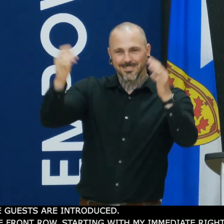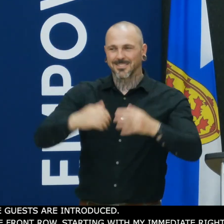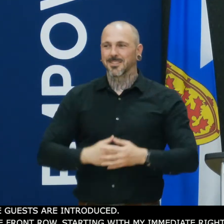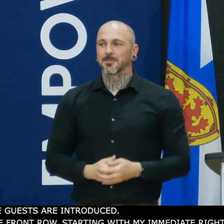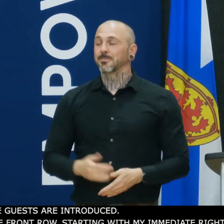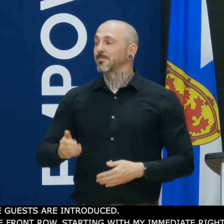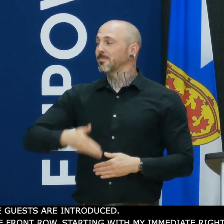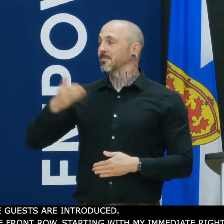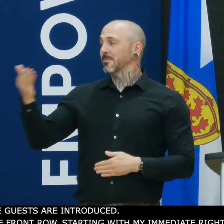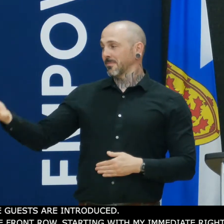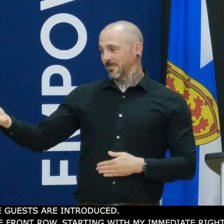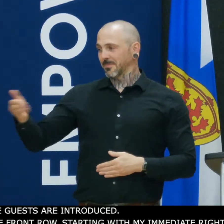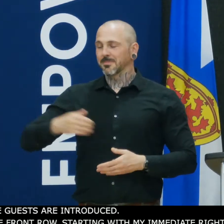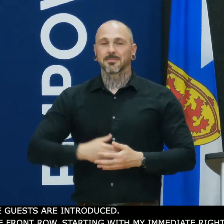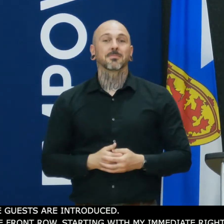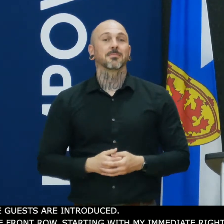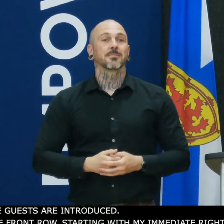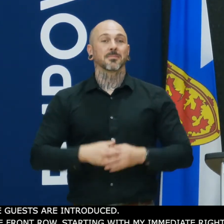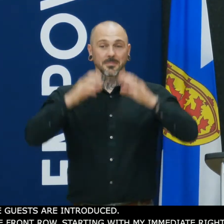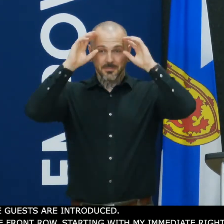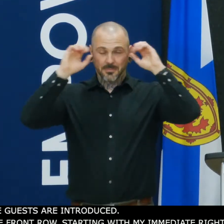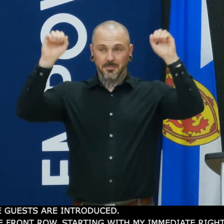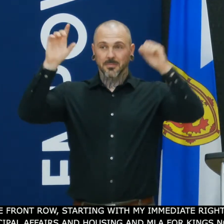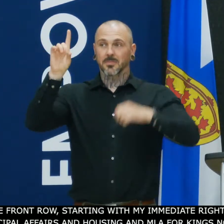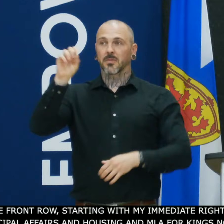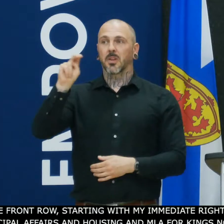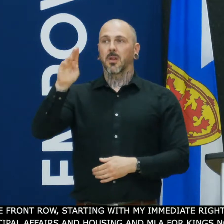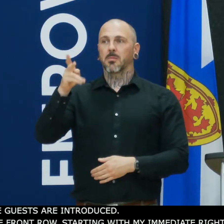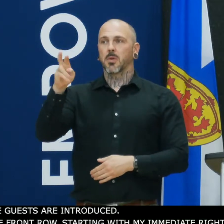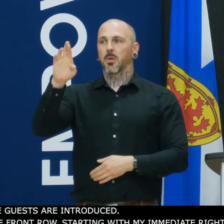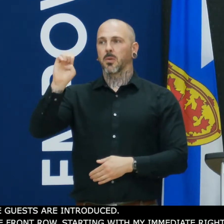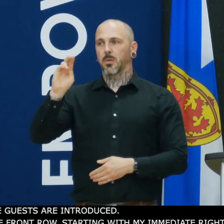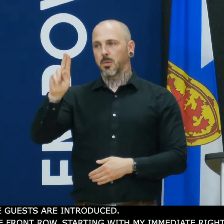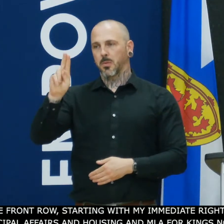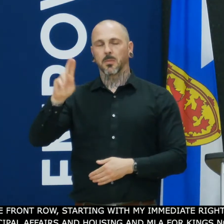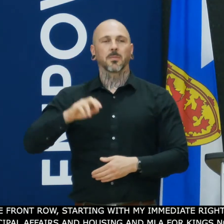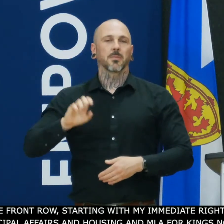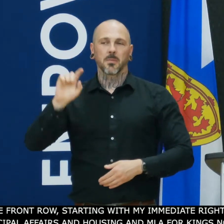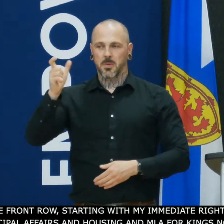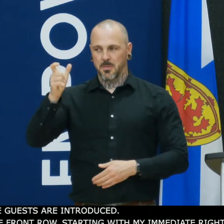Don Bureau, nscc President.